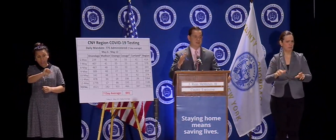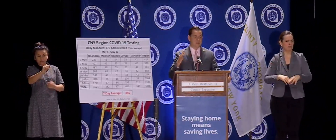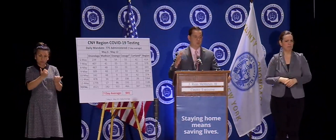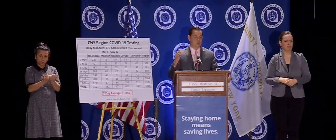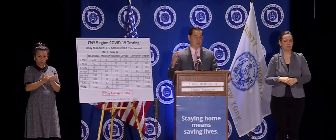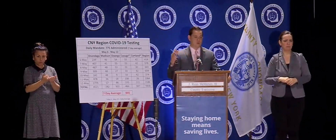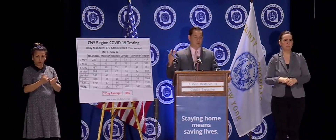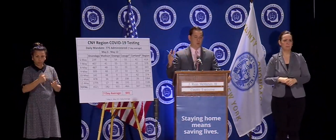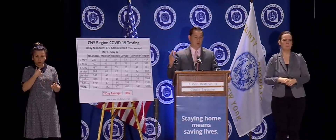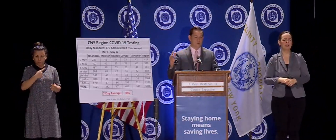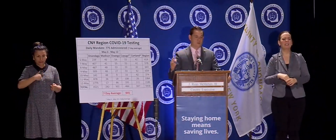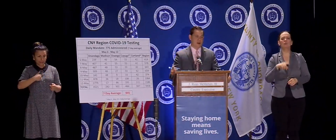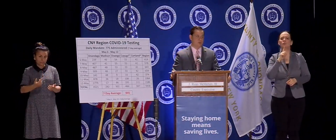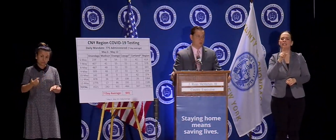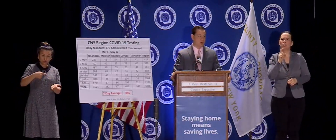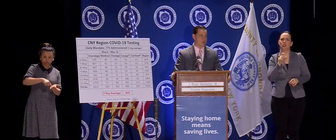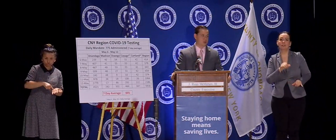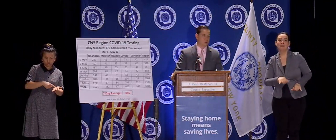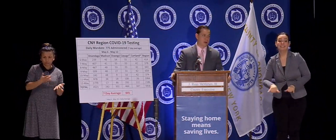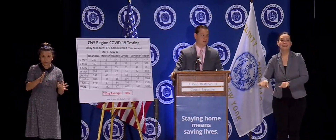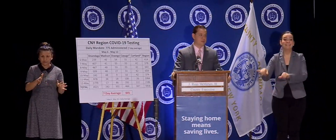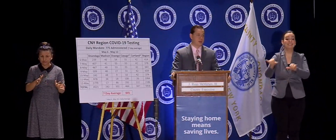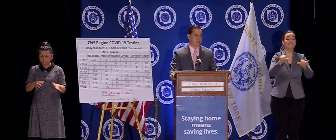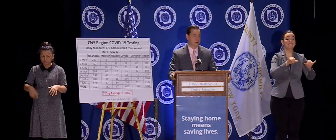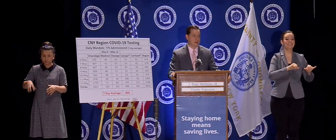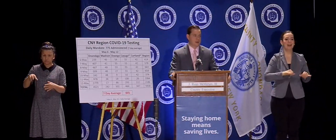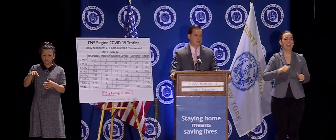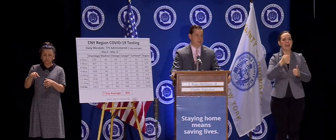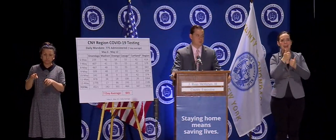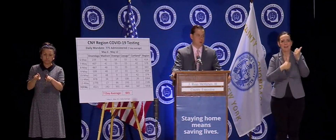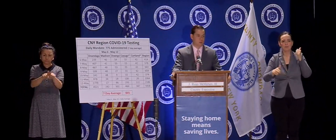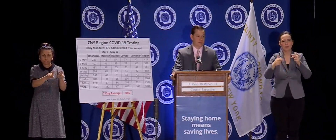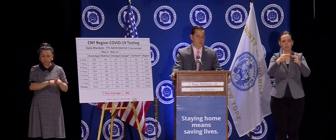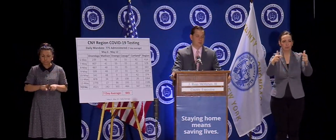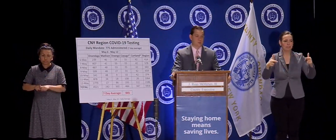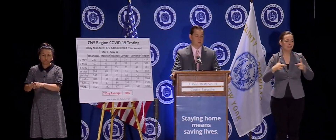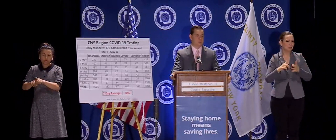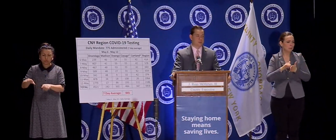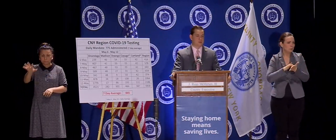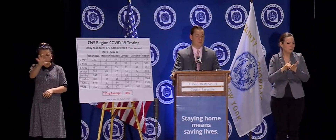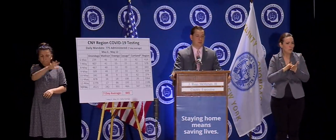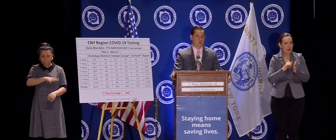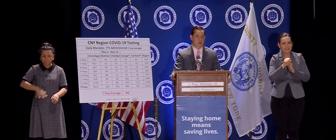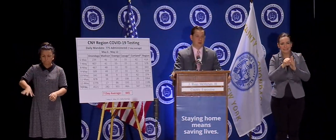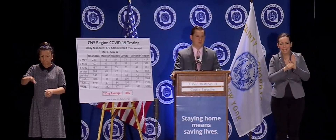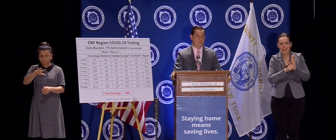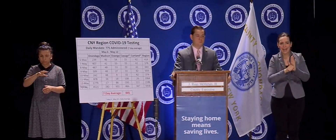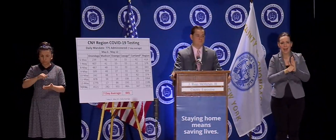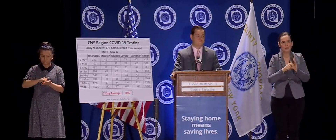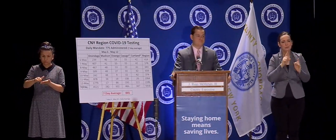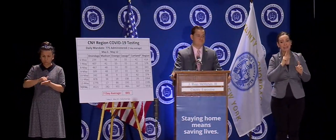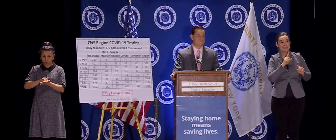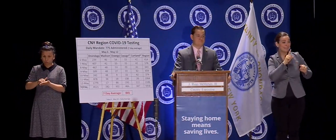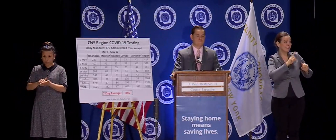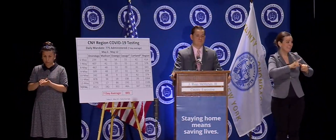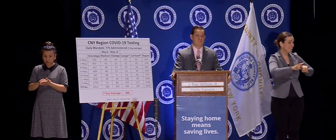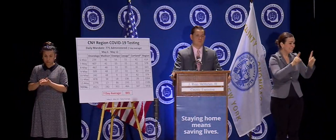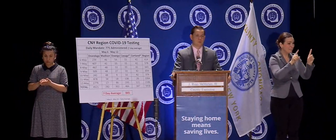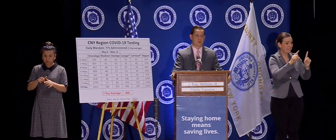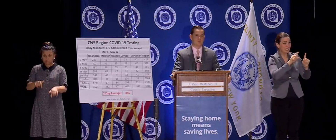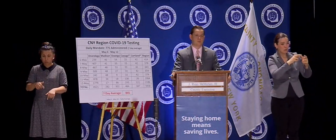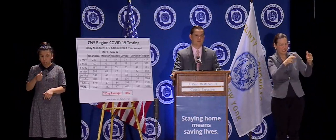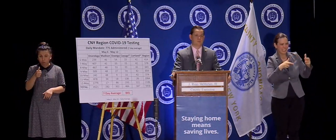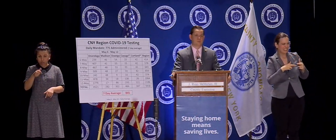to have the same set of rules for every region throughout the state, not just one region doing something differently than another. So right now it sounds